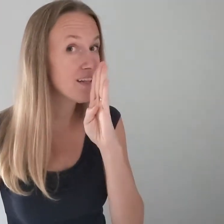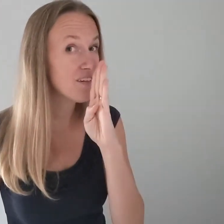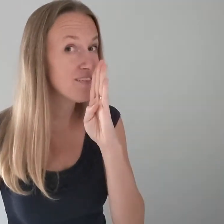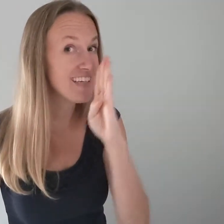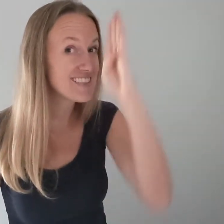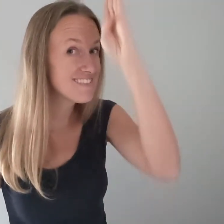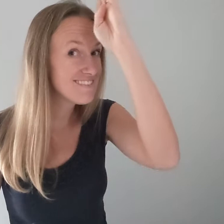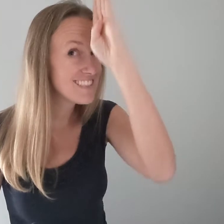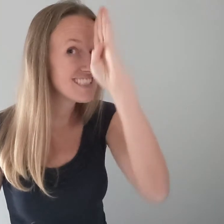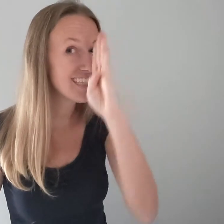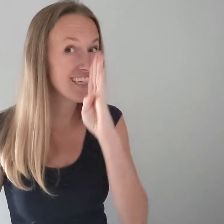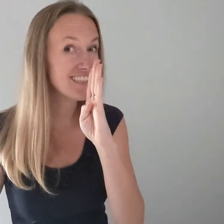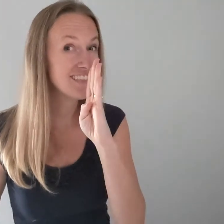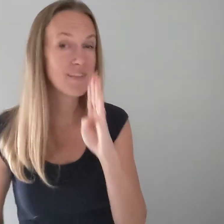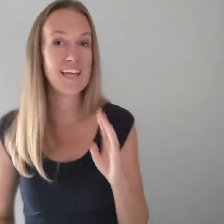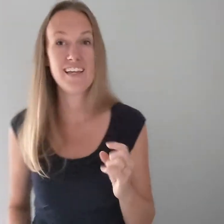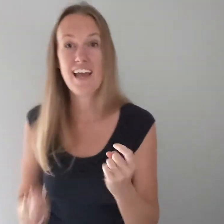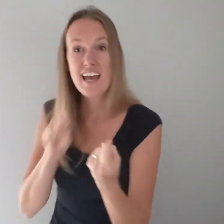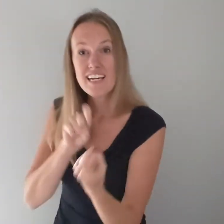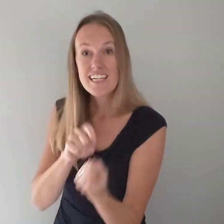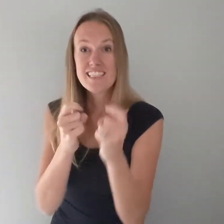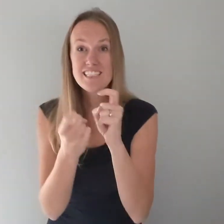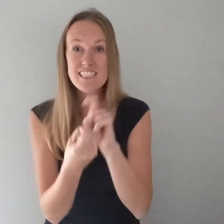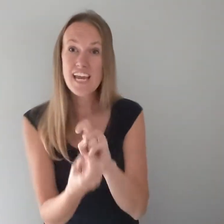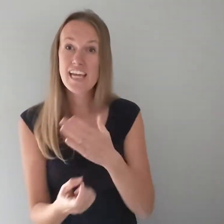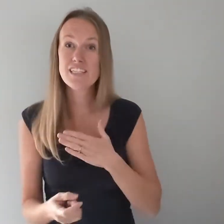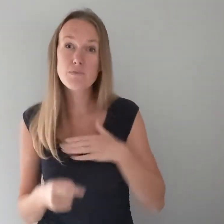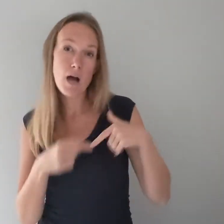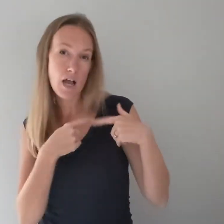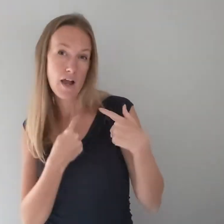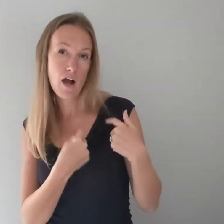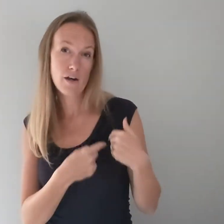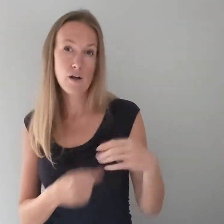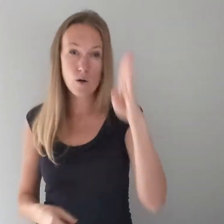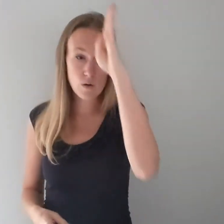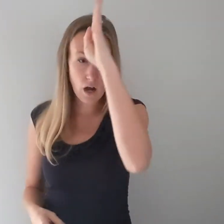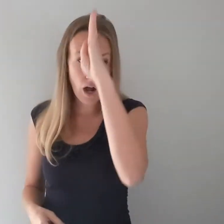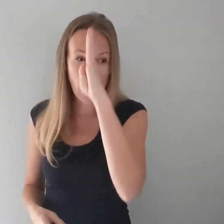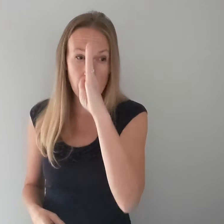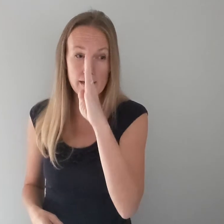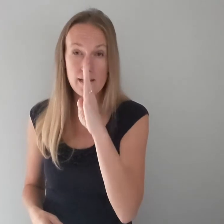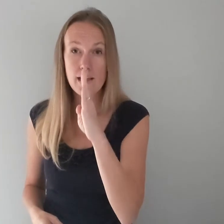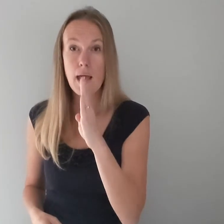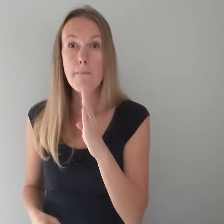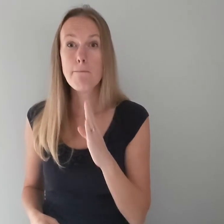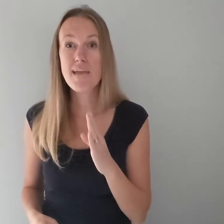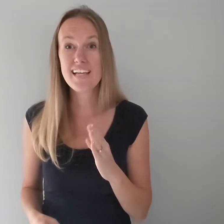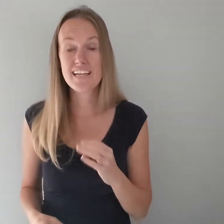your face, just like this, okay? Change my heart, oh God, make it